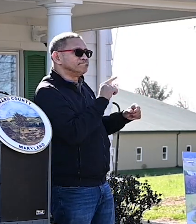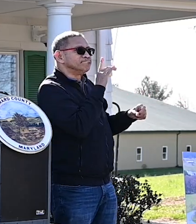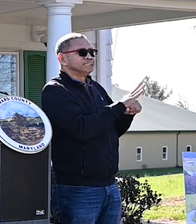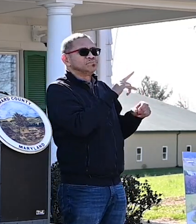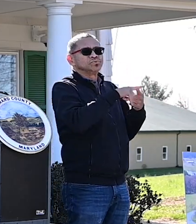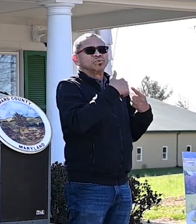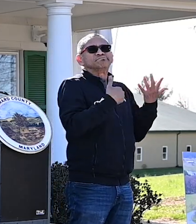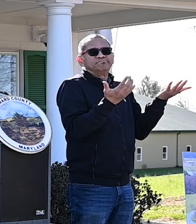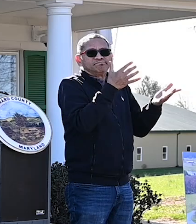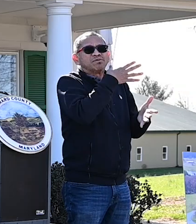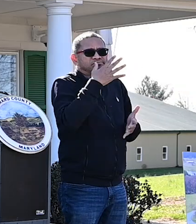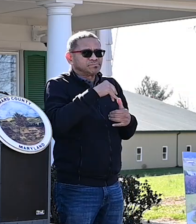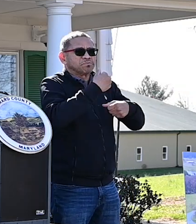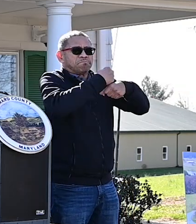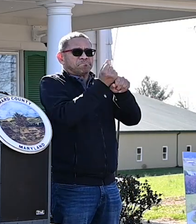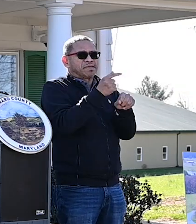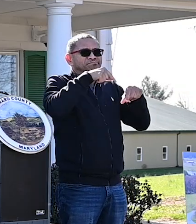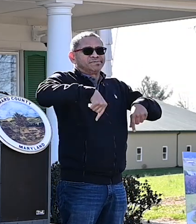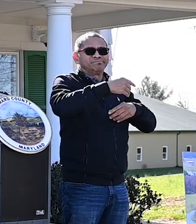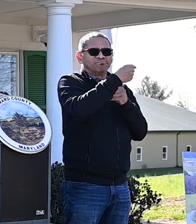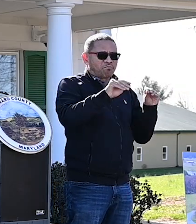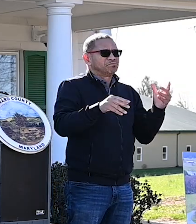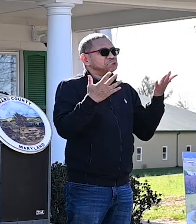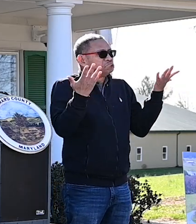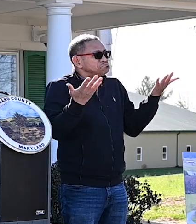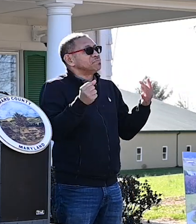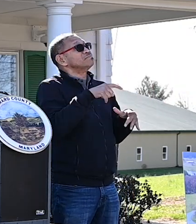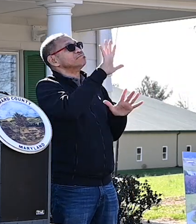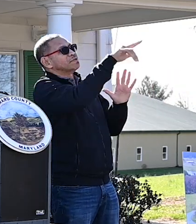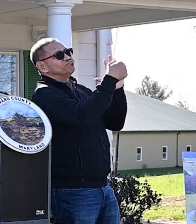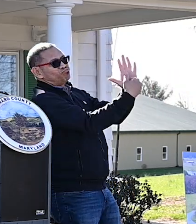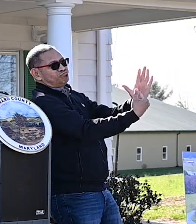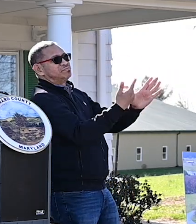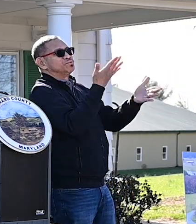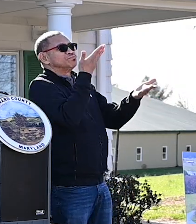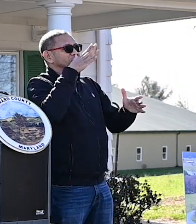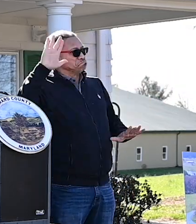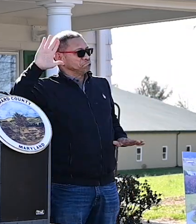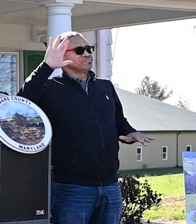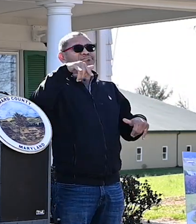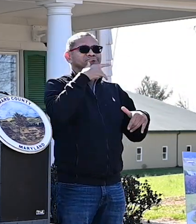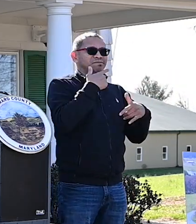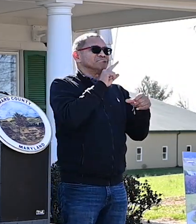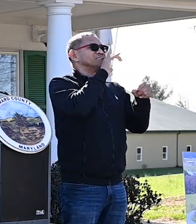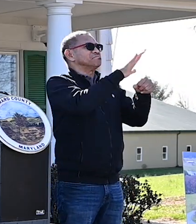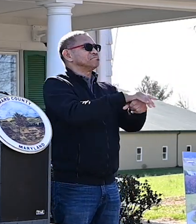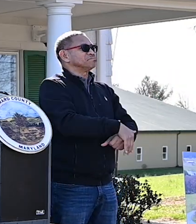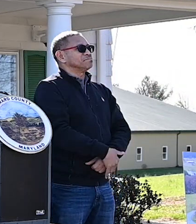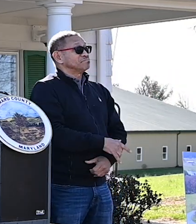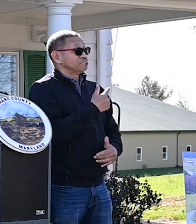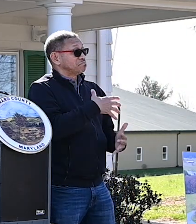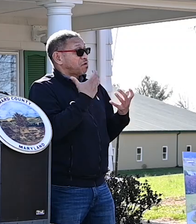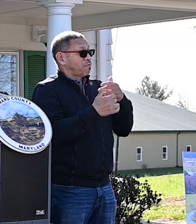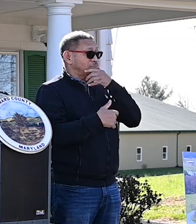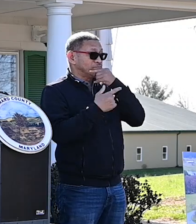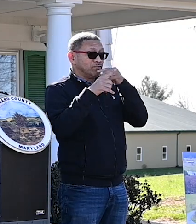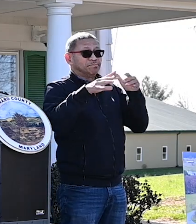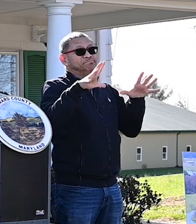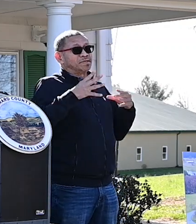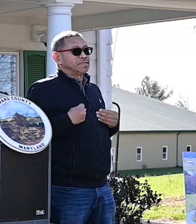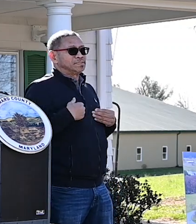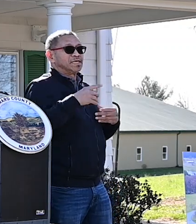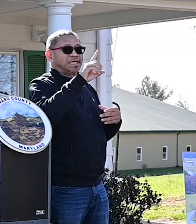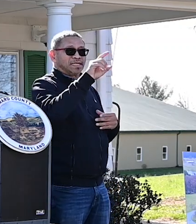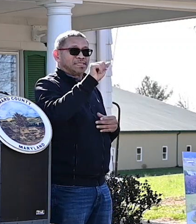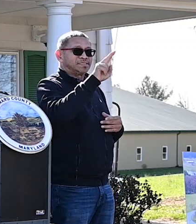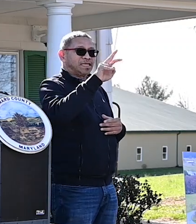to agriculture, and the creation of this office serves as a testament to that dedication. I also want to acknowledge David